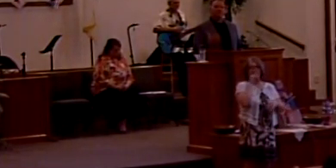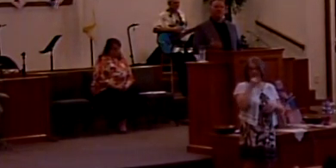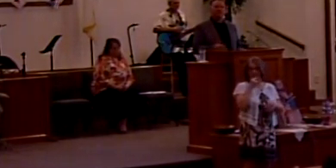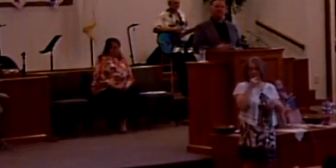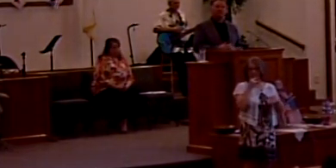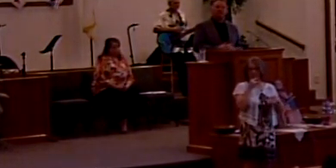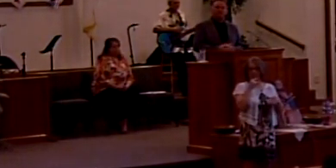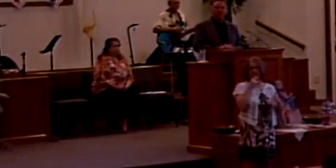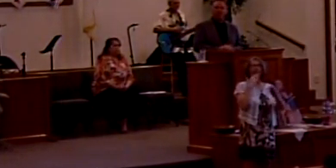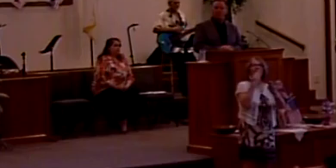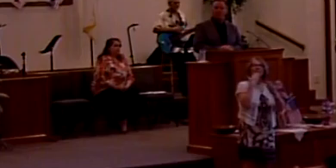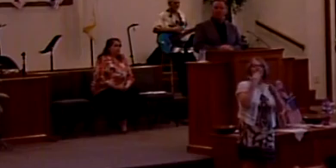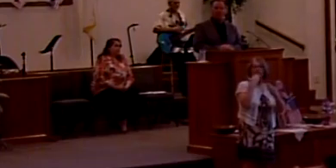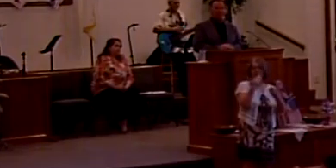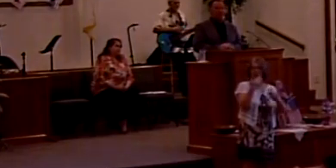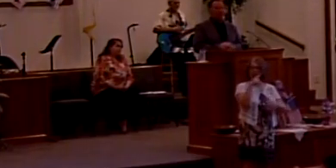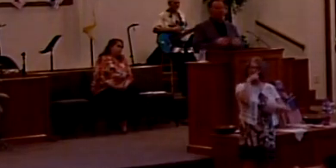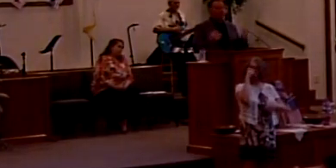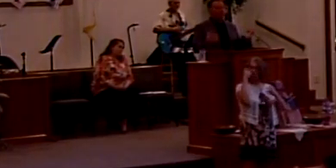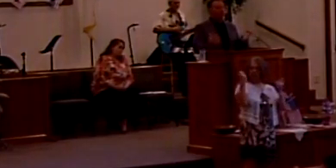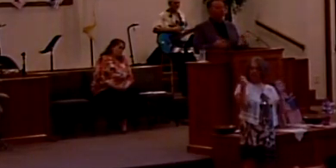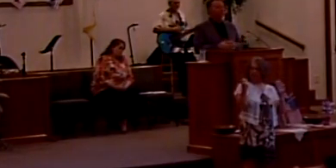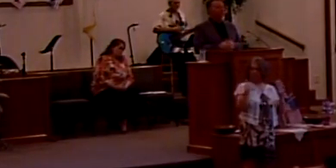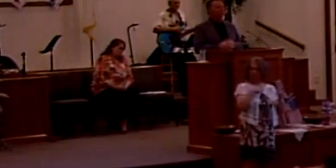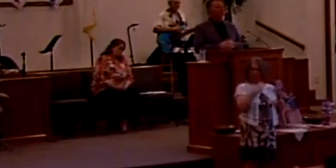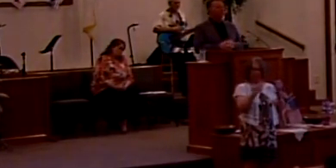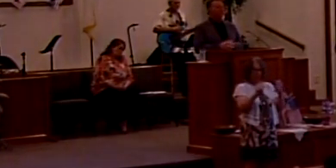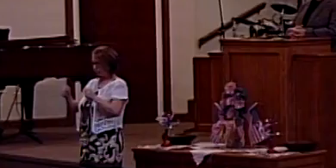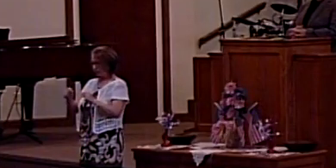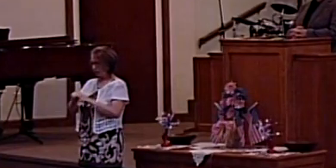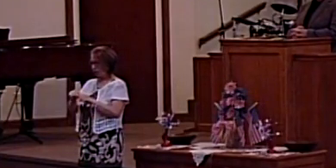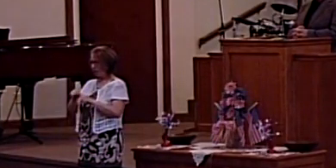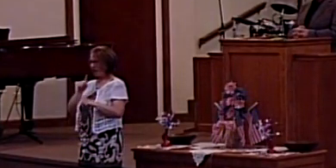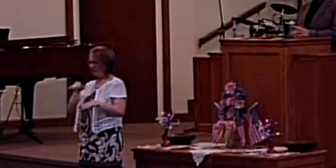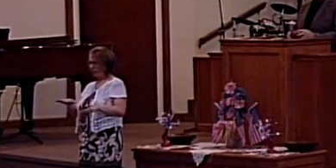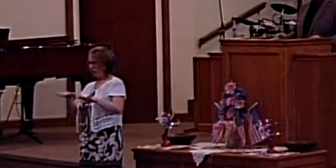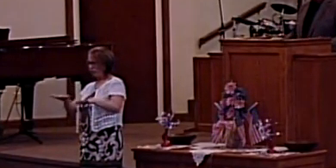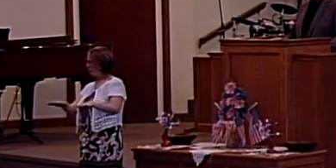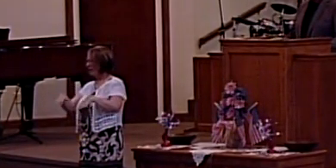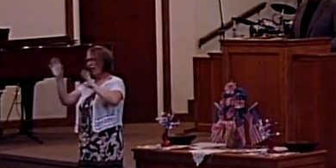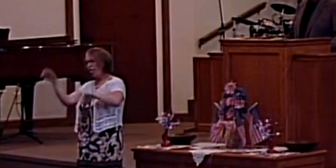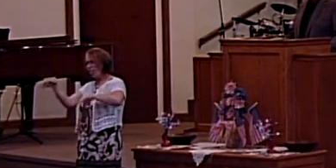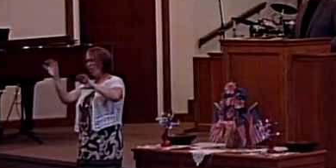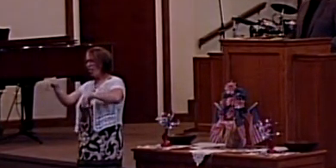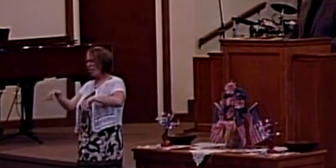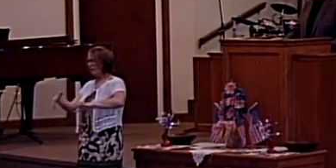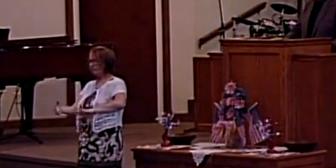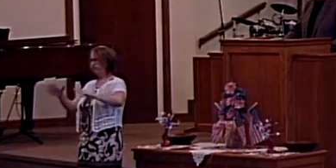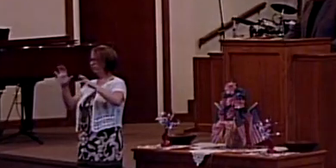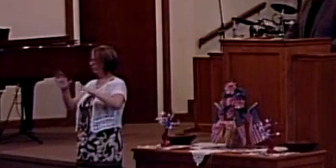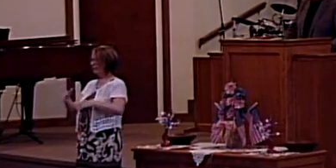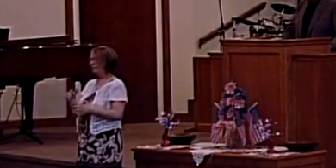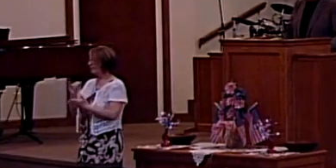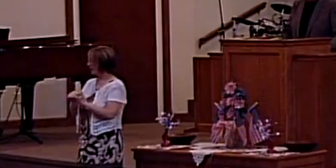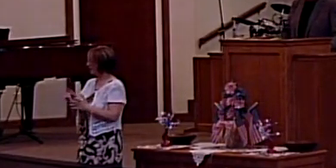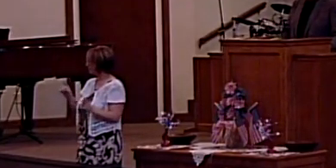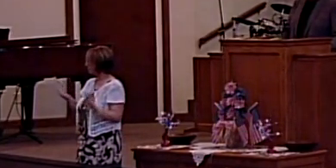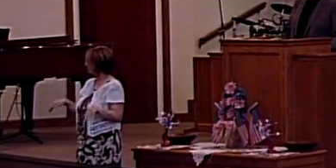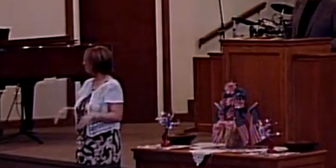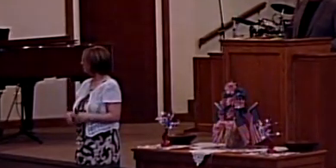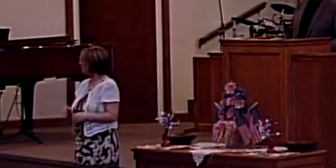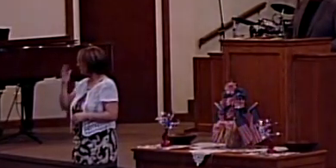kind of the summer celebration. We were thinking about trying to go on a float trip, but with all the rain and everything, kind of messed that up. So, but anyway, we had